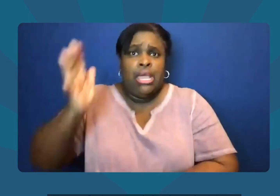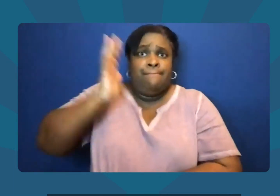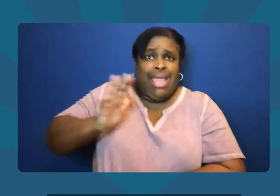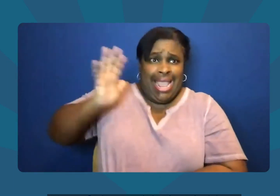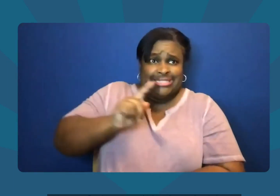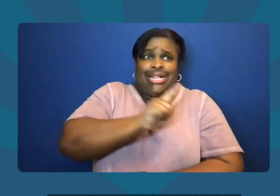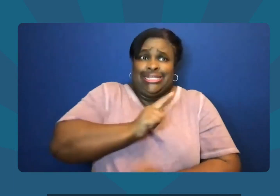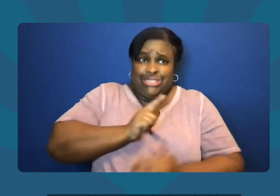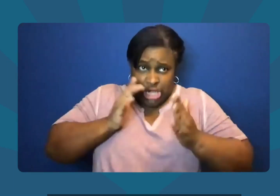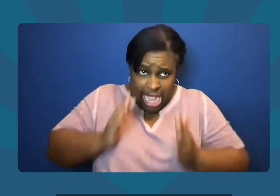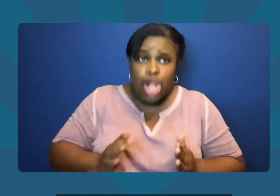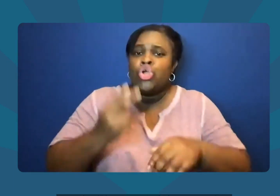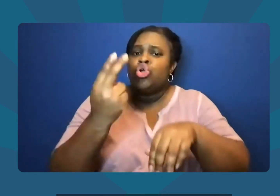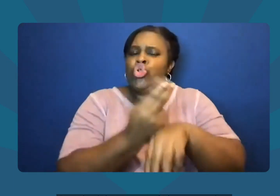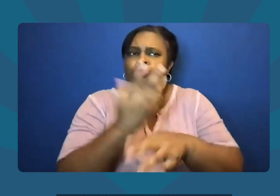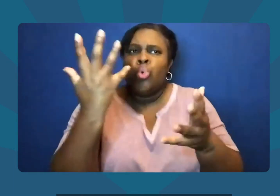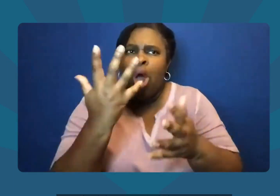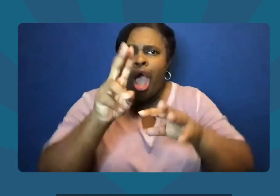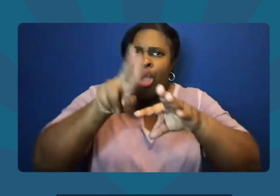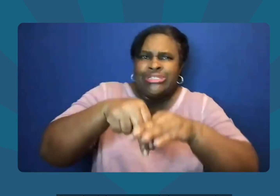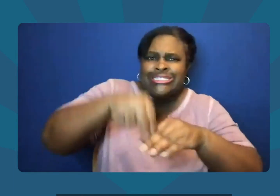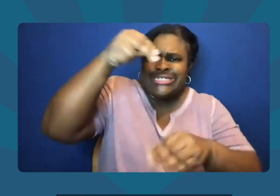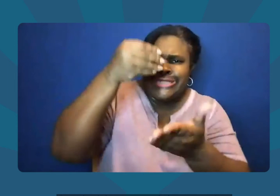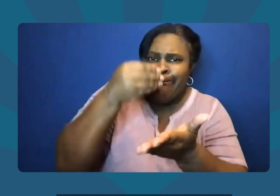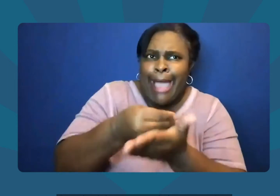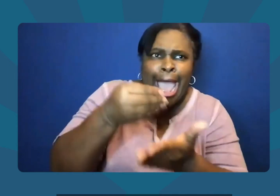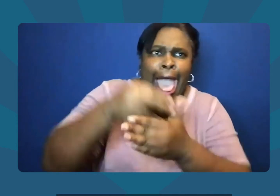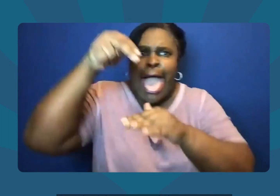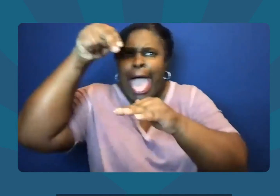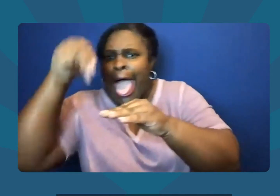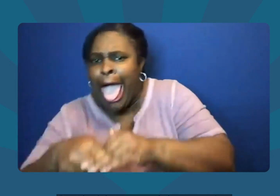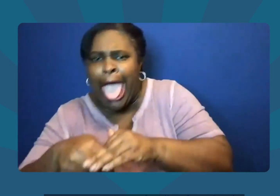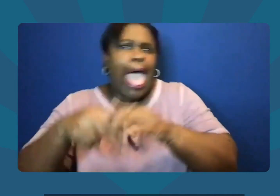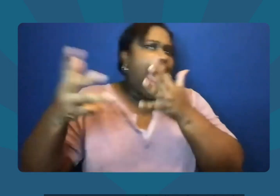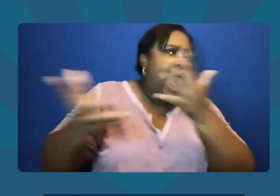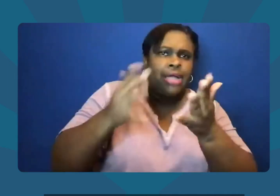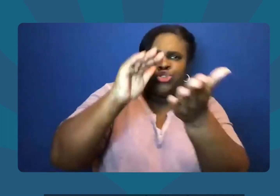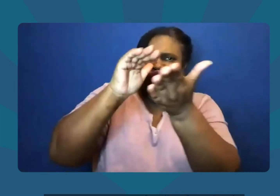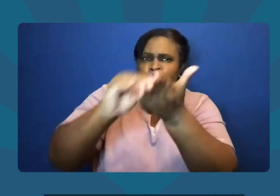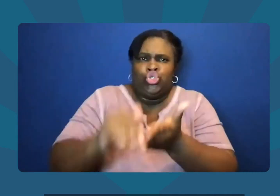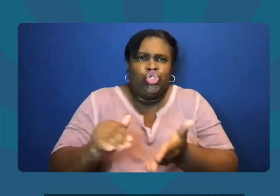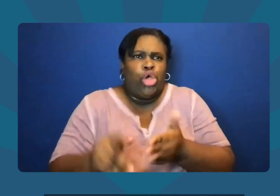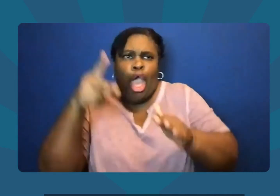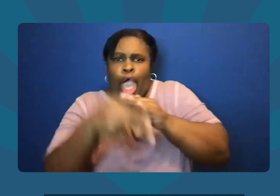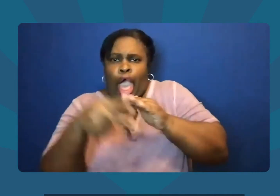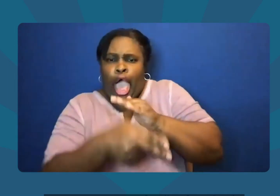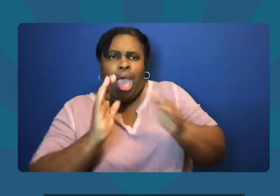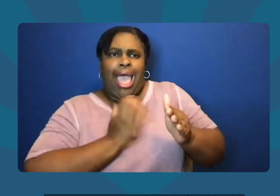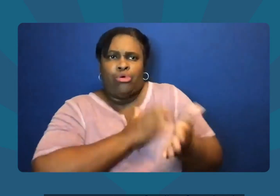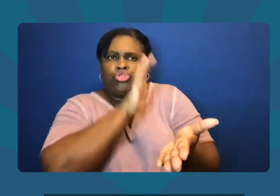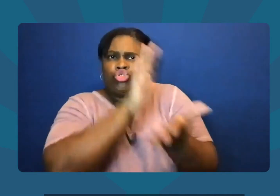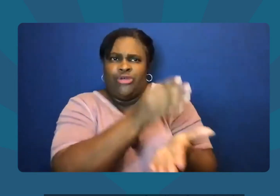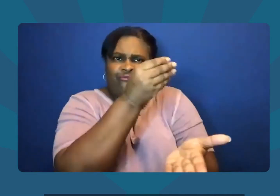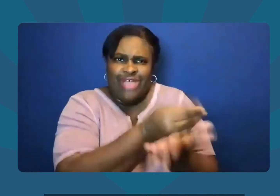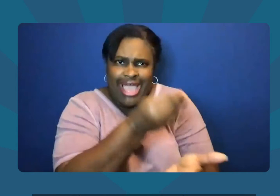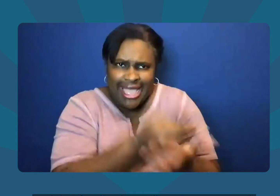decisions. Past legislators used the recession as an excuse to cut funding for